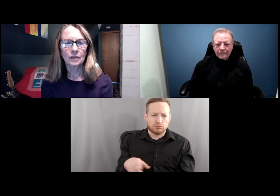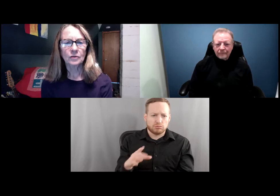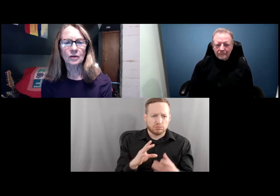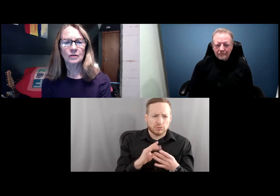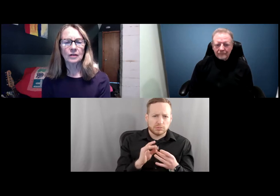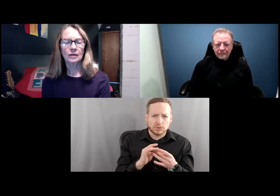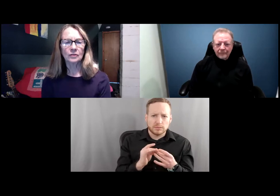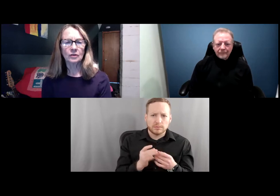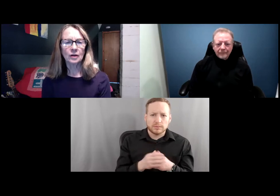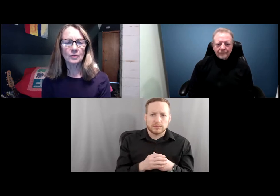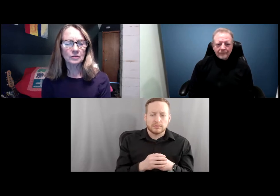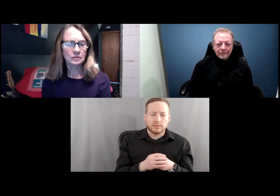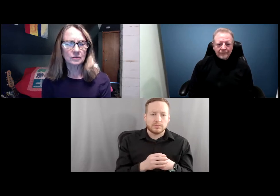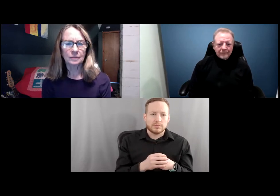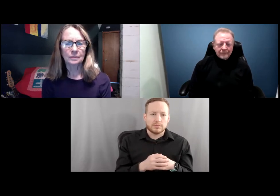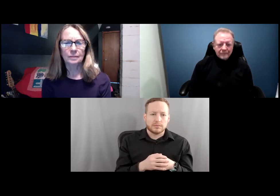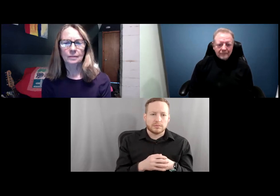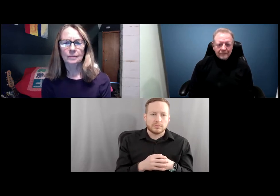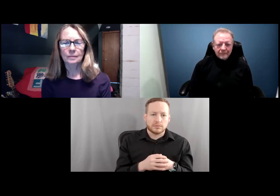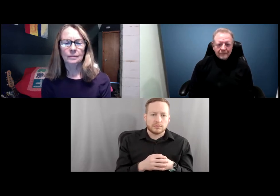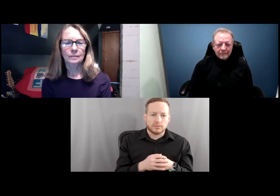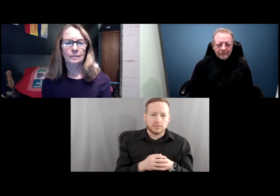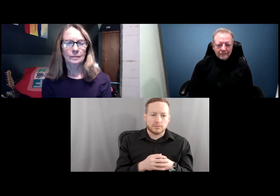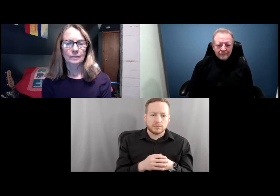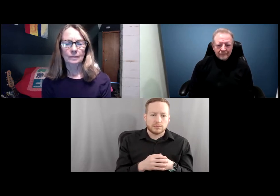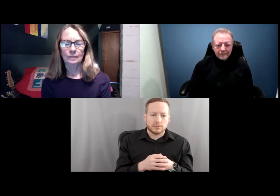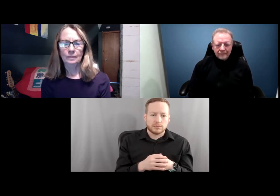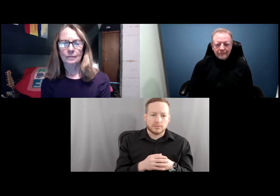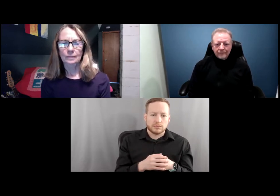Thank you, Caroline. Other comments?